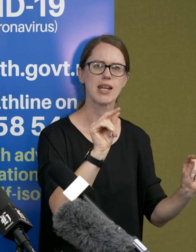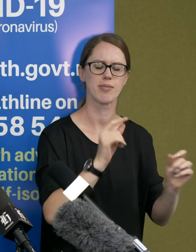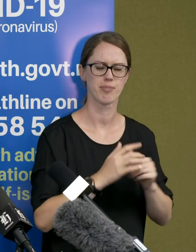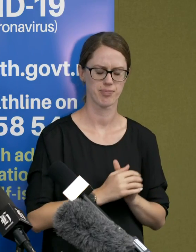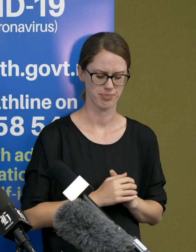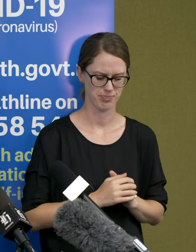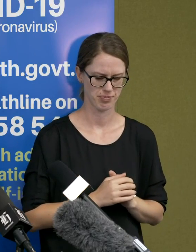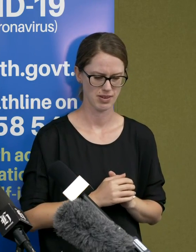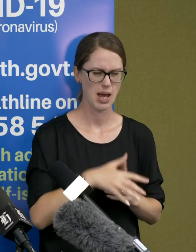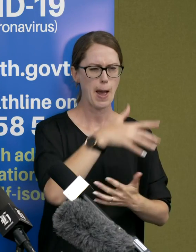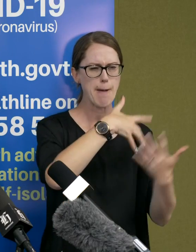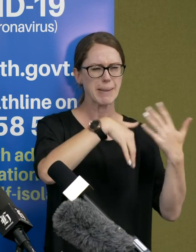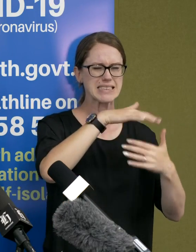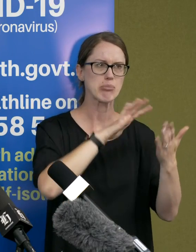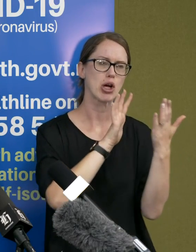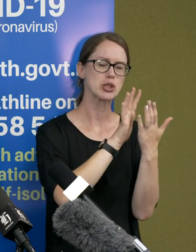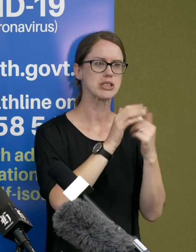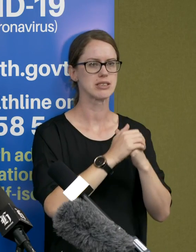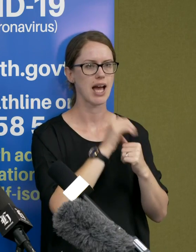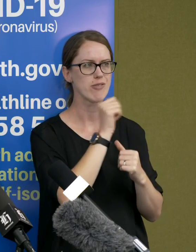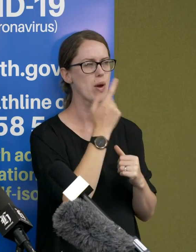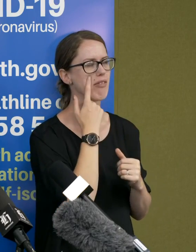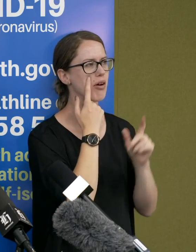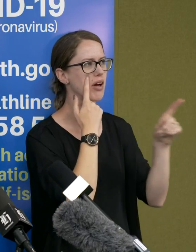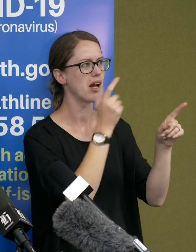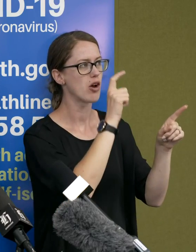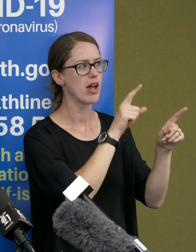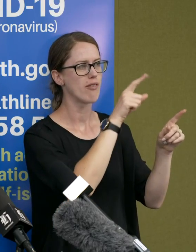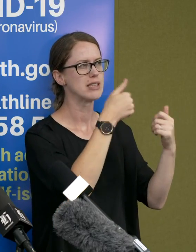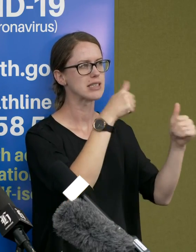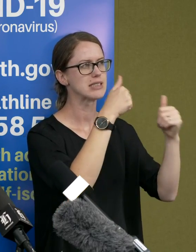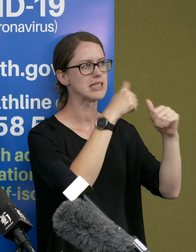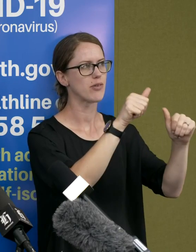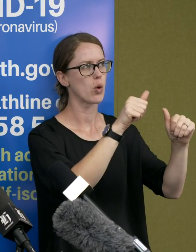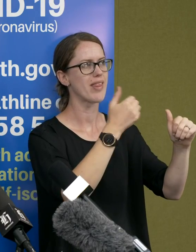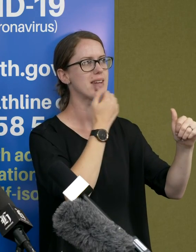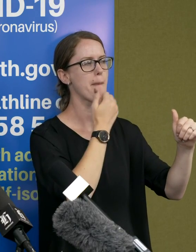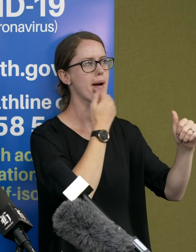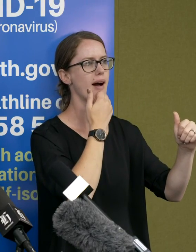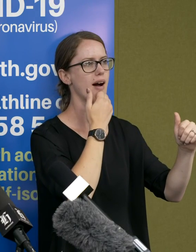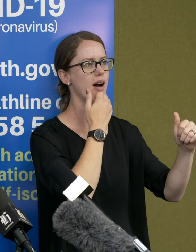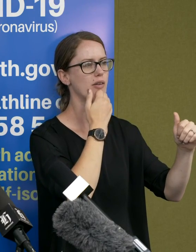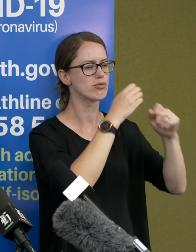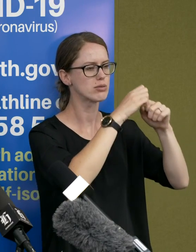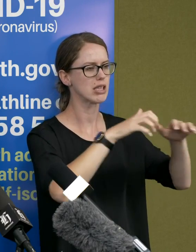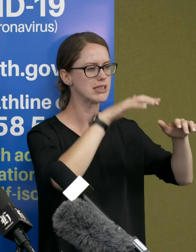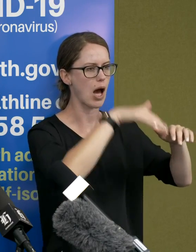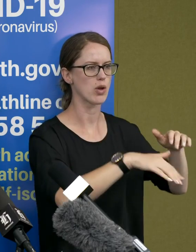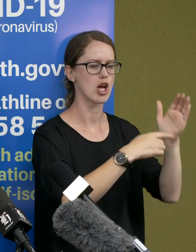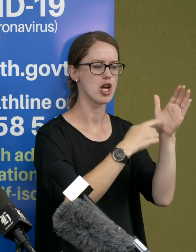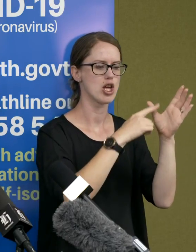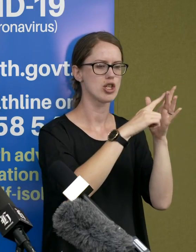and there's a mixed approach here, but actually if you look at countries that have been successful to date in keeping the number of cases low, like